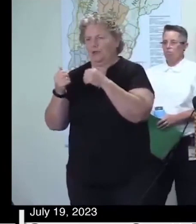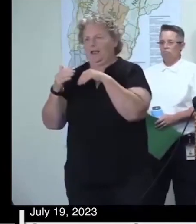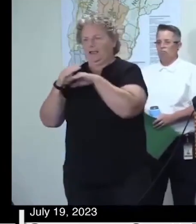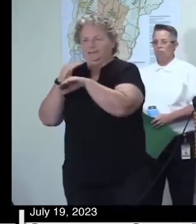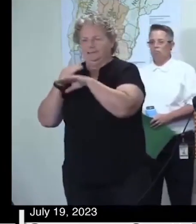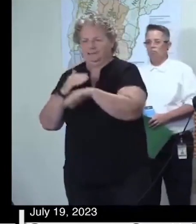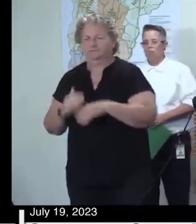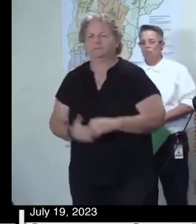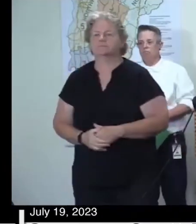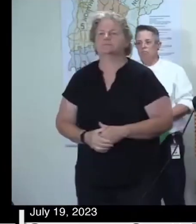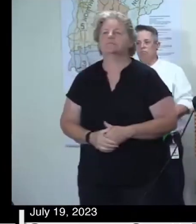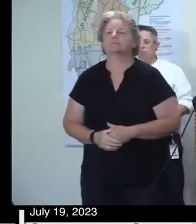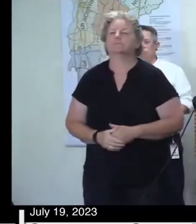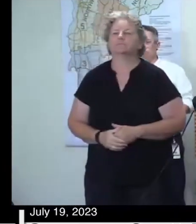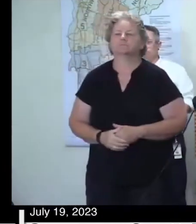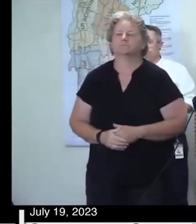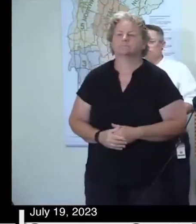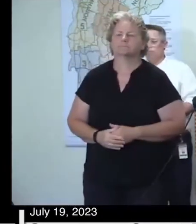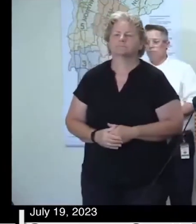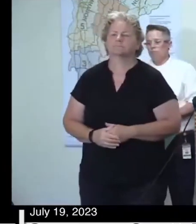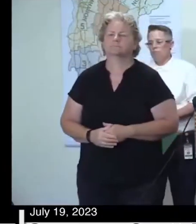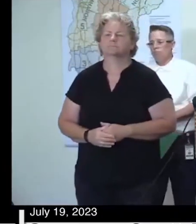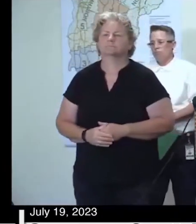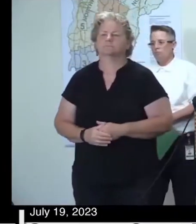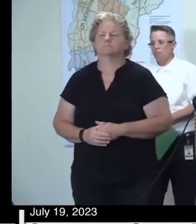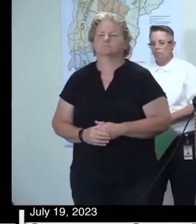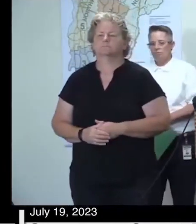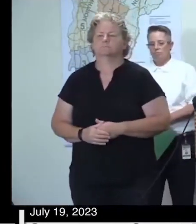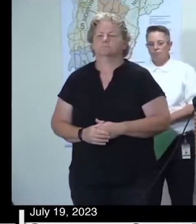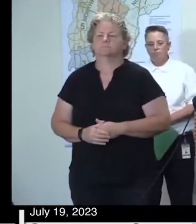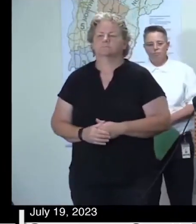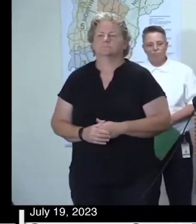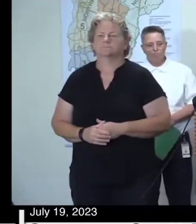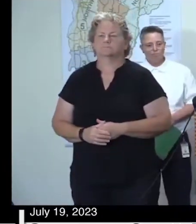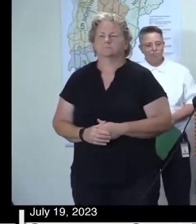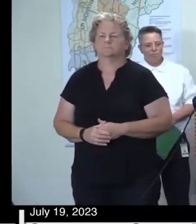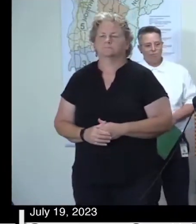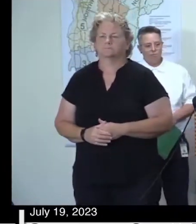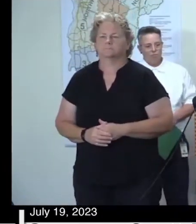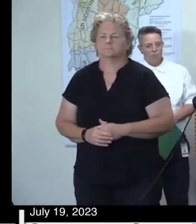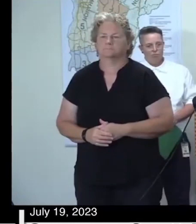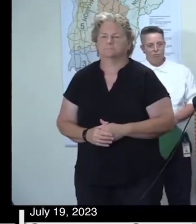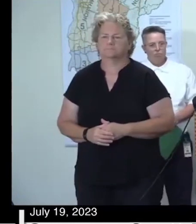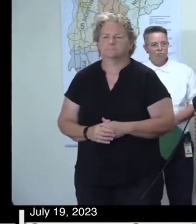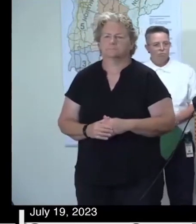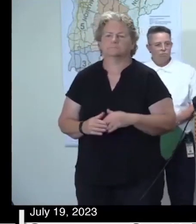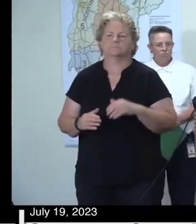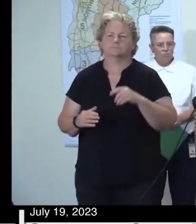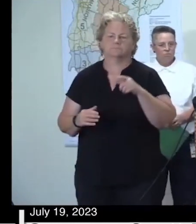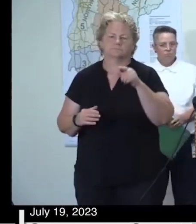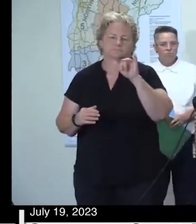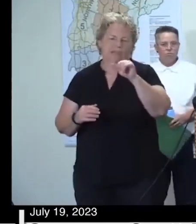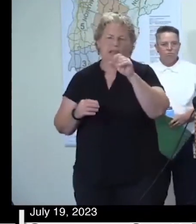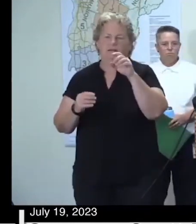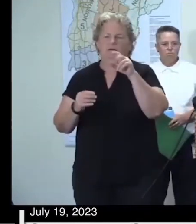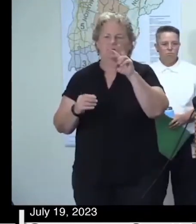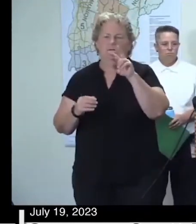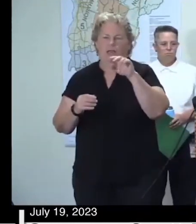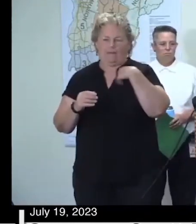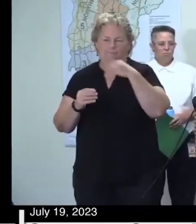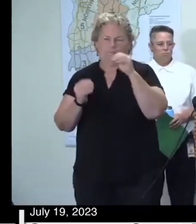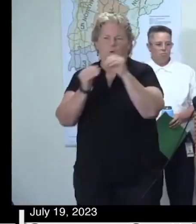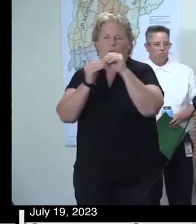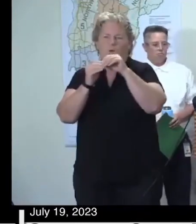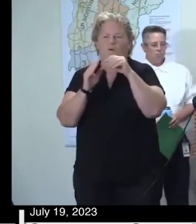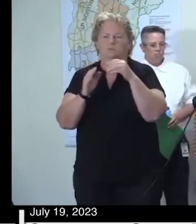details about damaged structures, who has asked for help, and which volunteer organizations are active in your area.